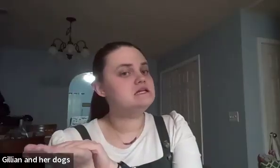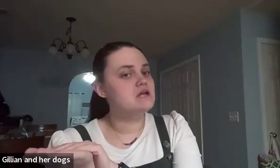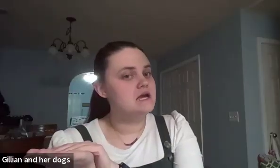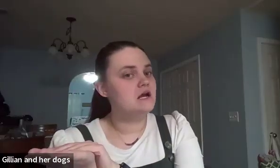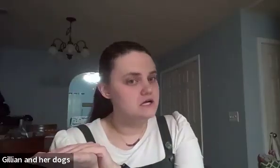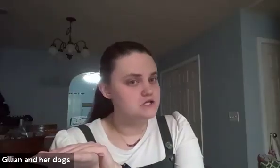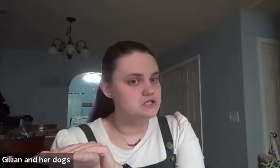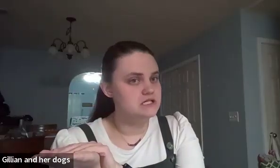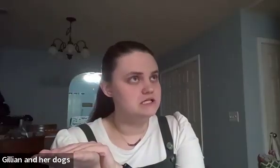say